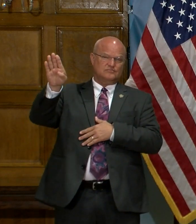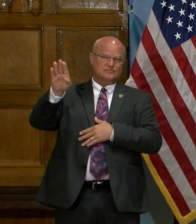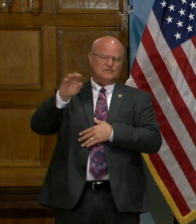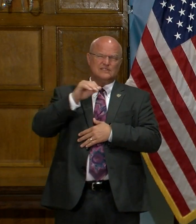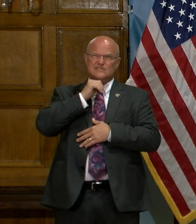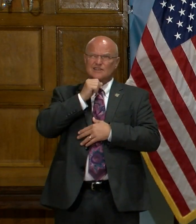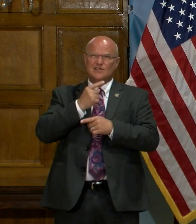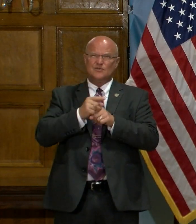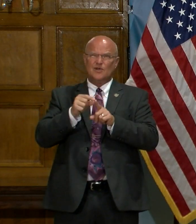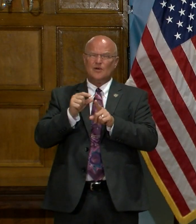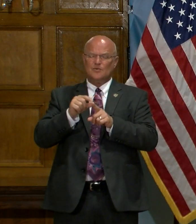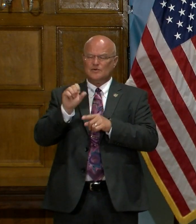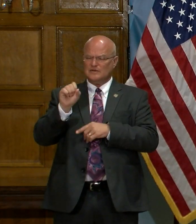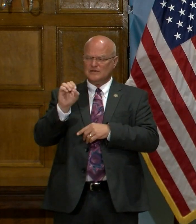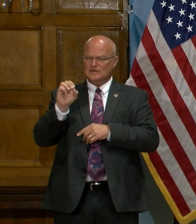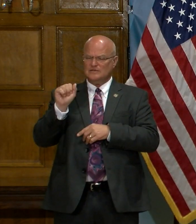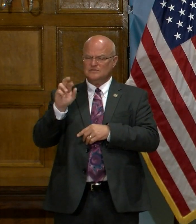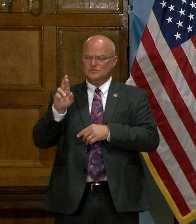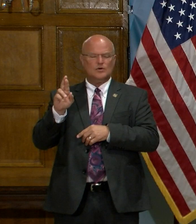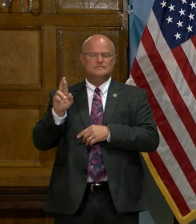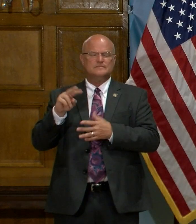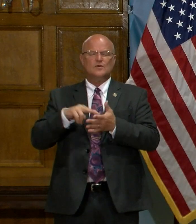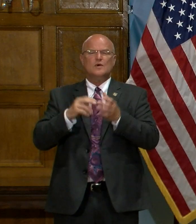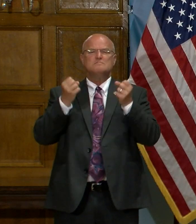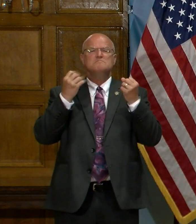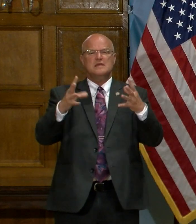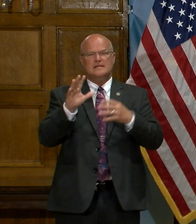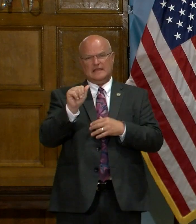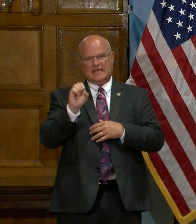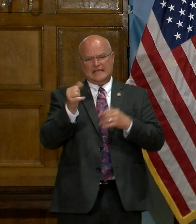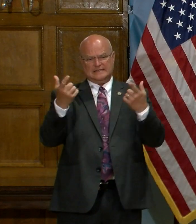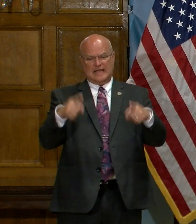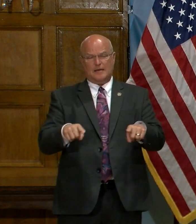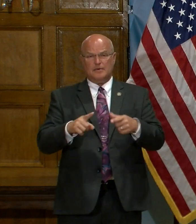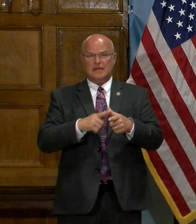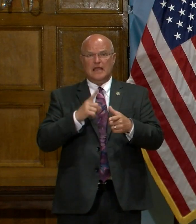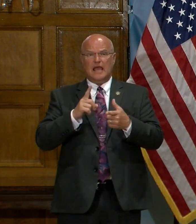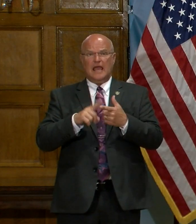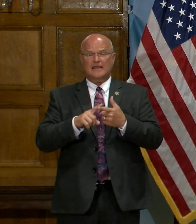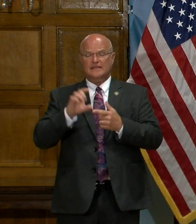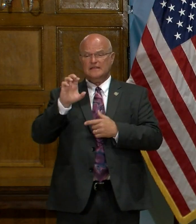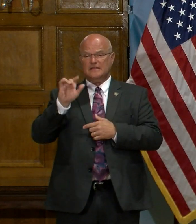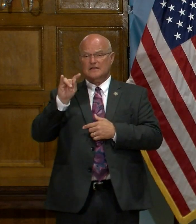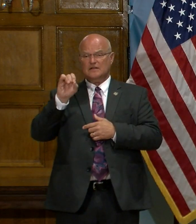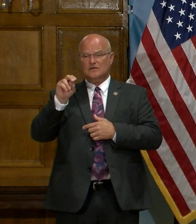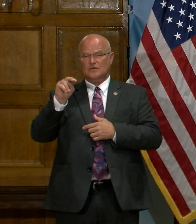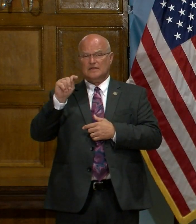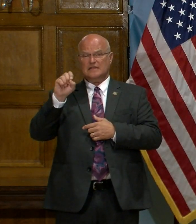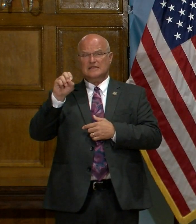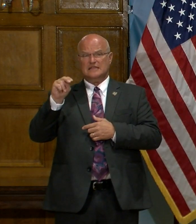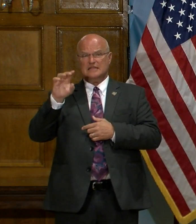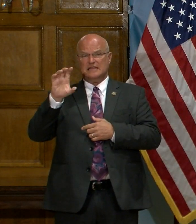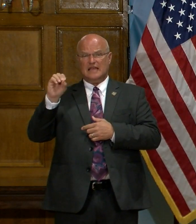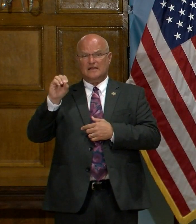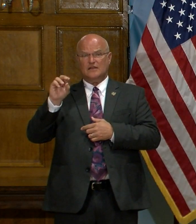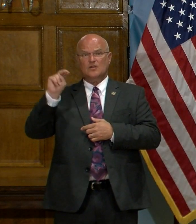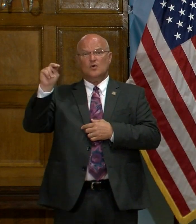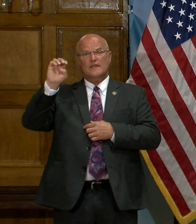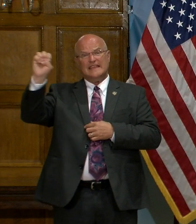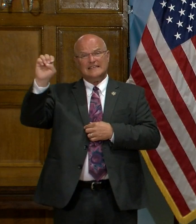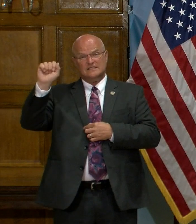right word, that was where the bulk of the cases were. And then we saw Crittenden County, we've seen Northeast